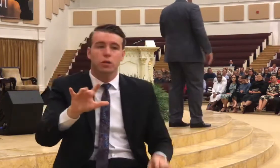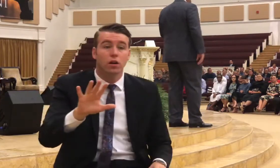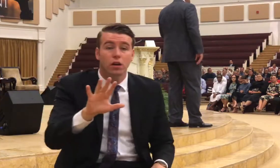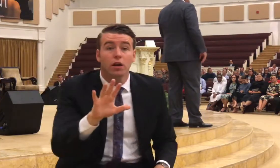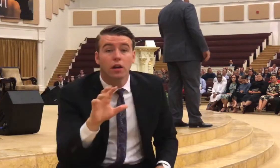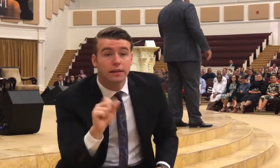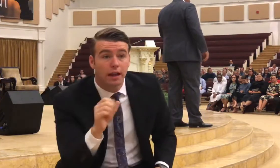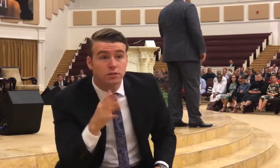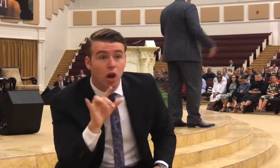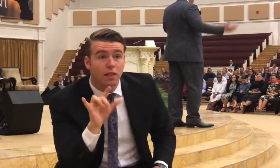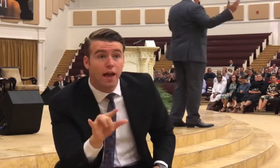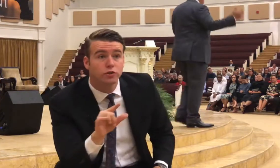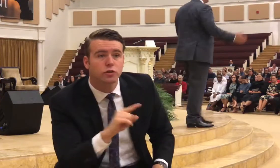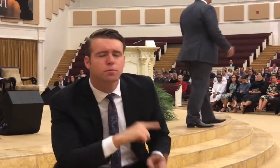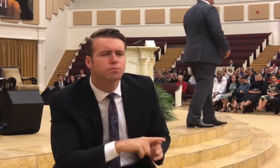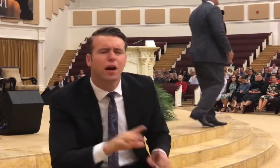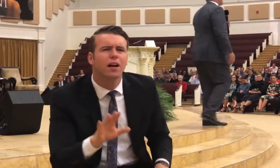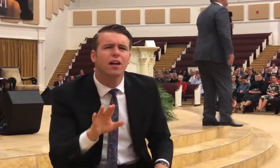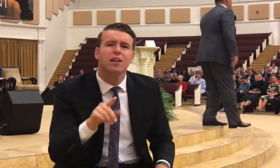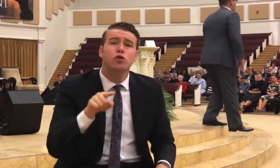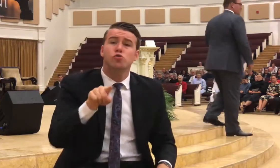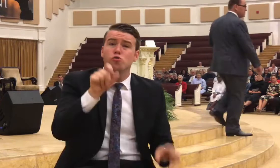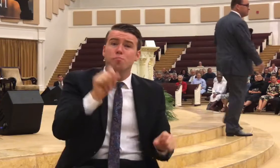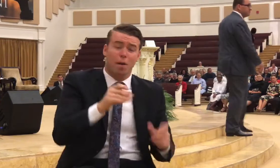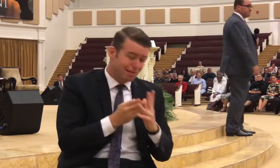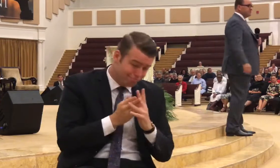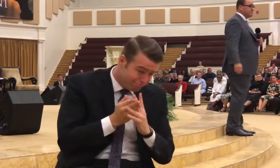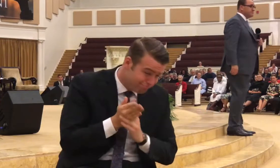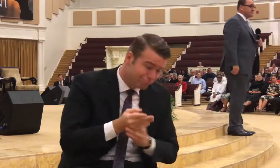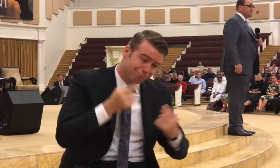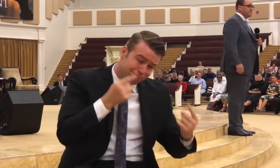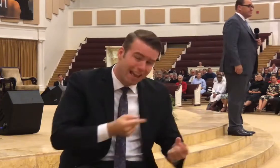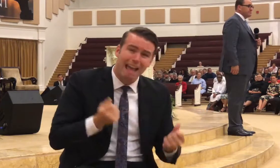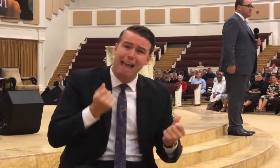does. You may go through hell.